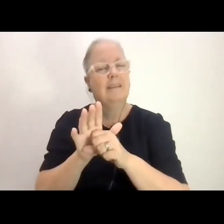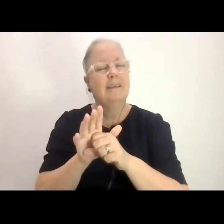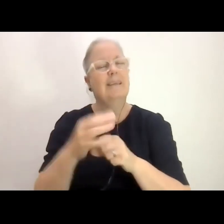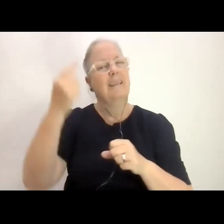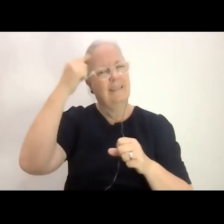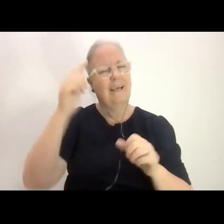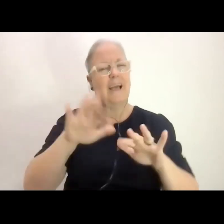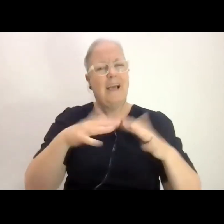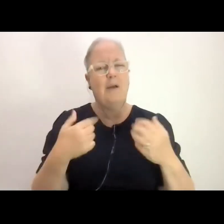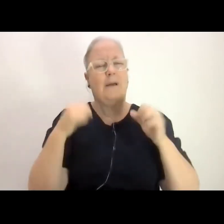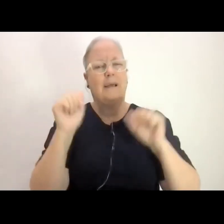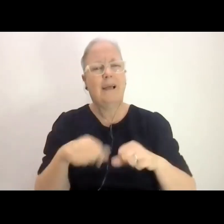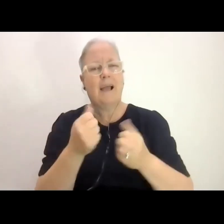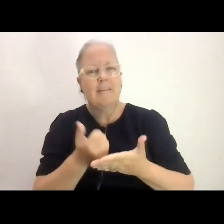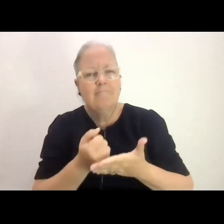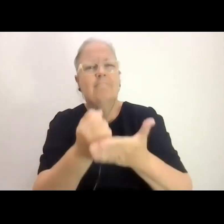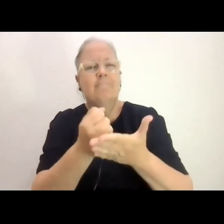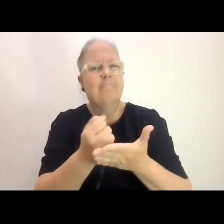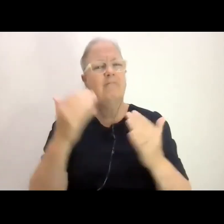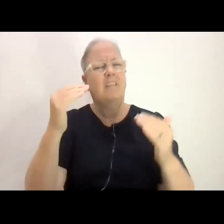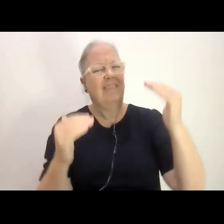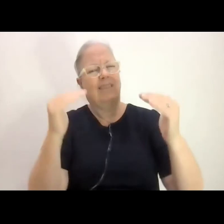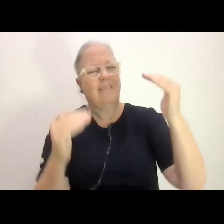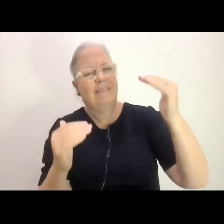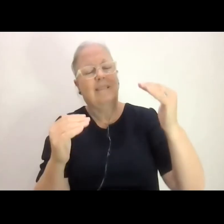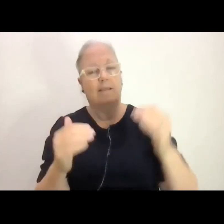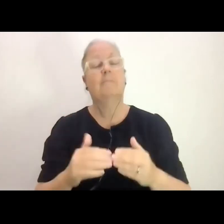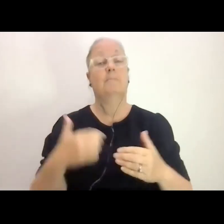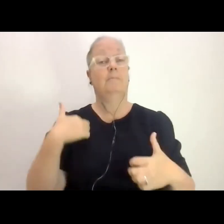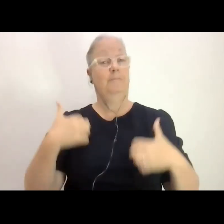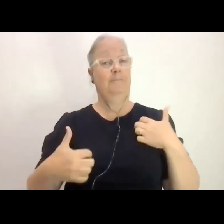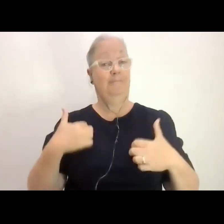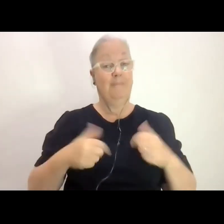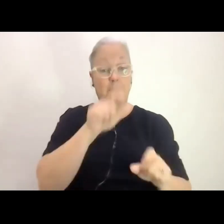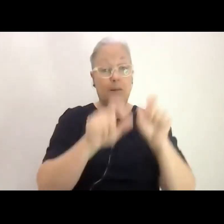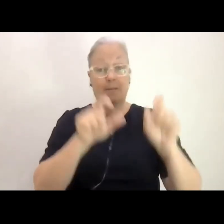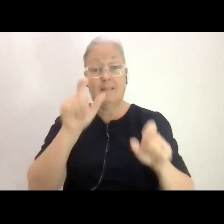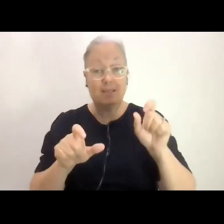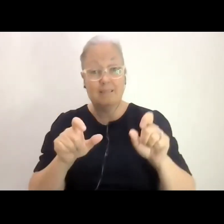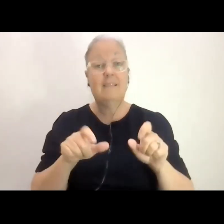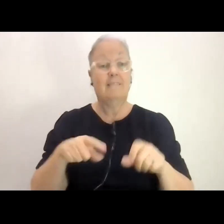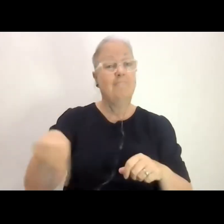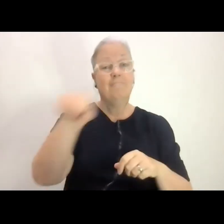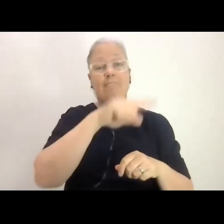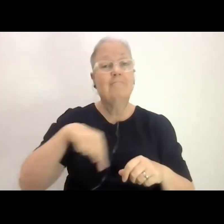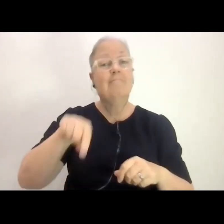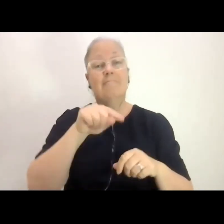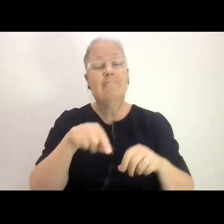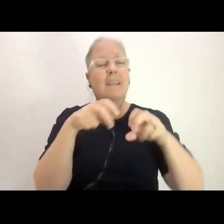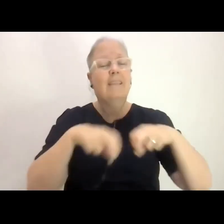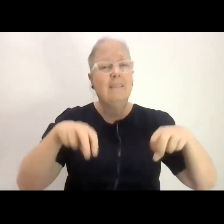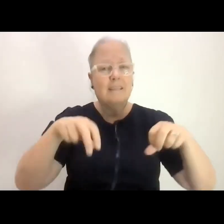inequities. So with that, I am excited to say our panel is going to touch on a lot of the work that they have done both